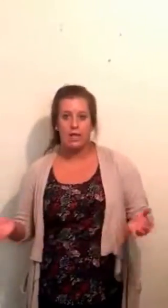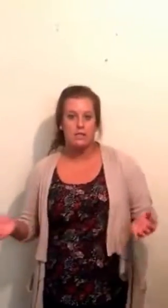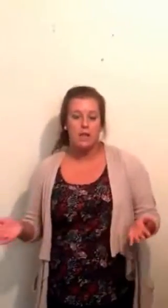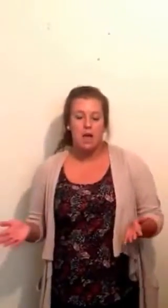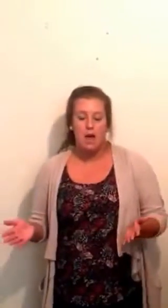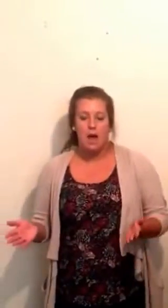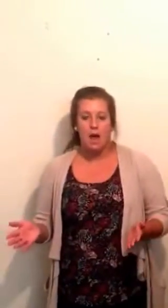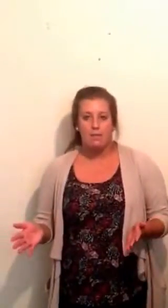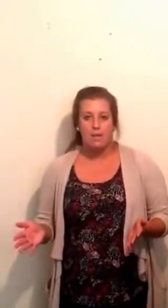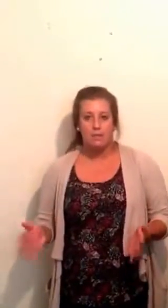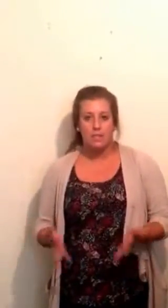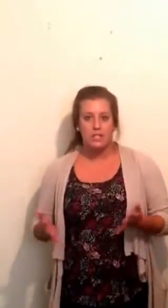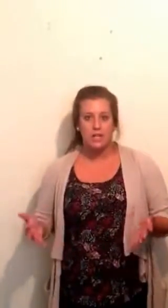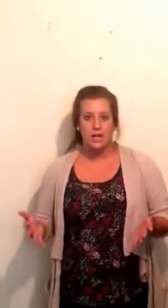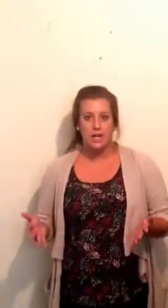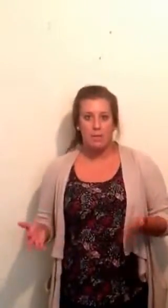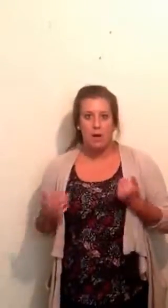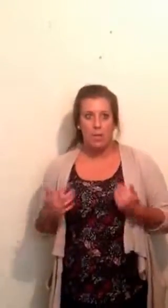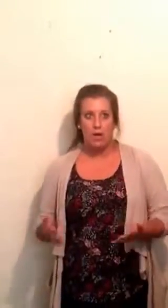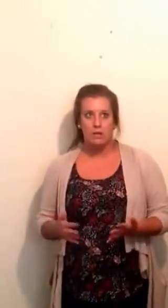colleagues, and really just talking about what you